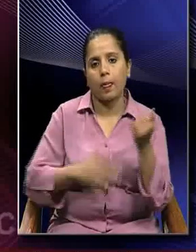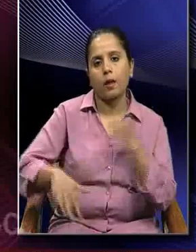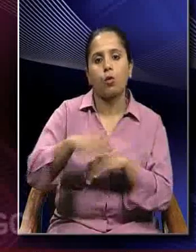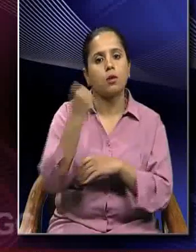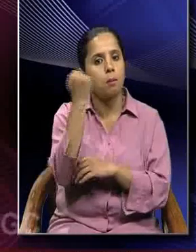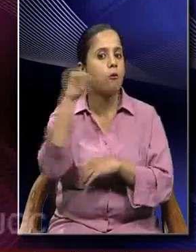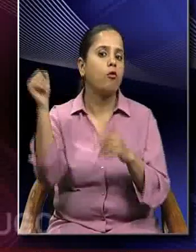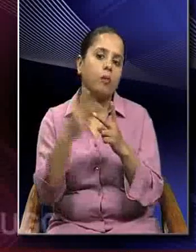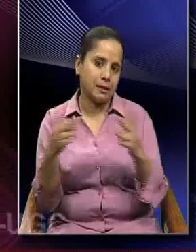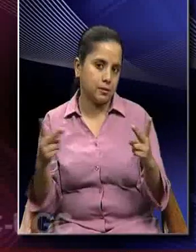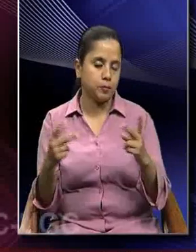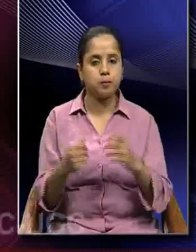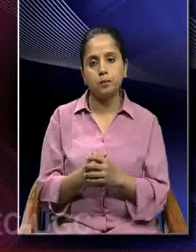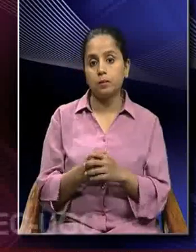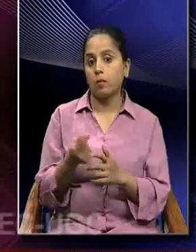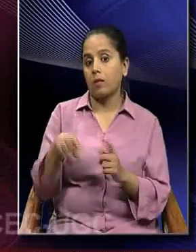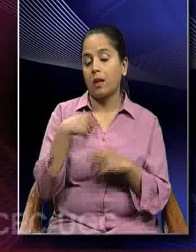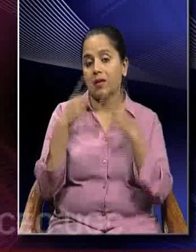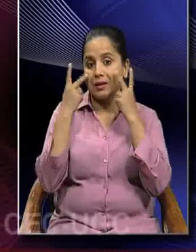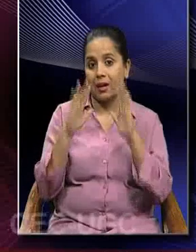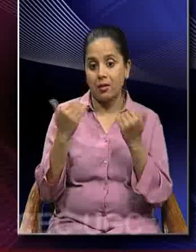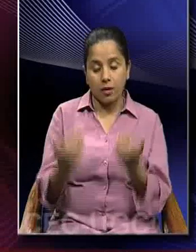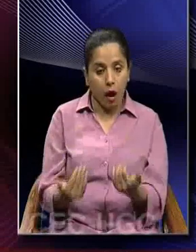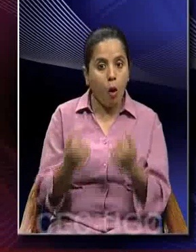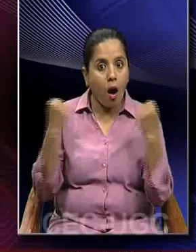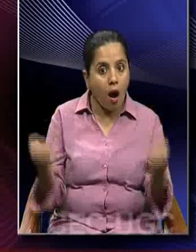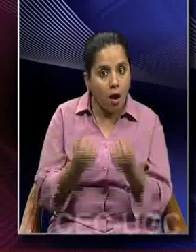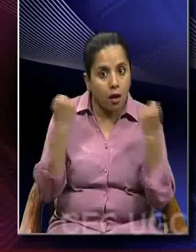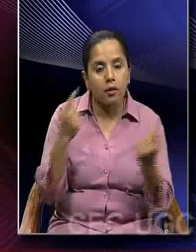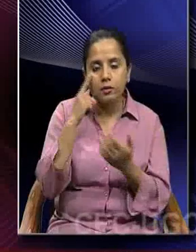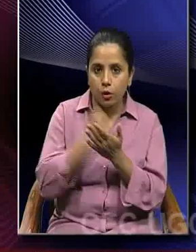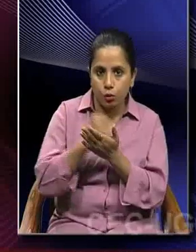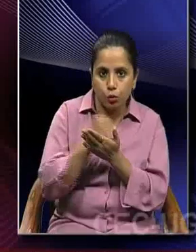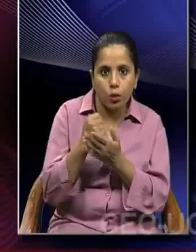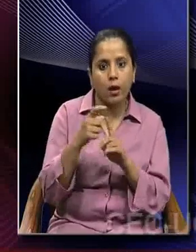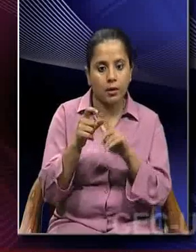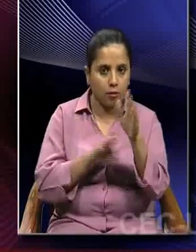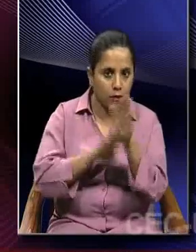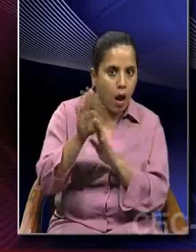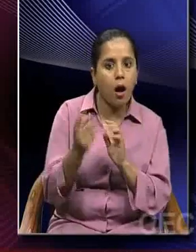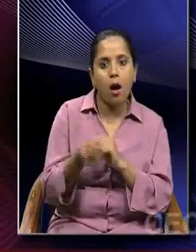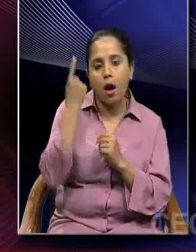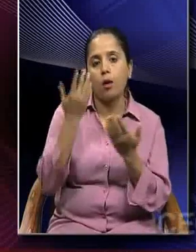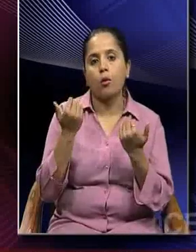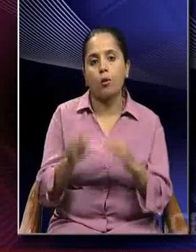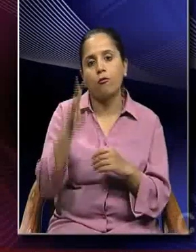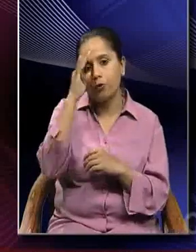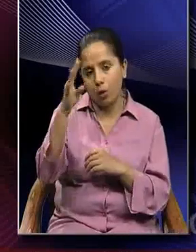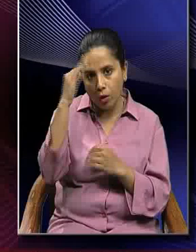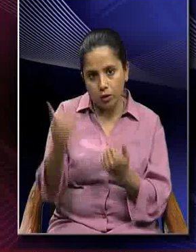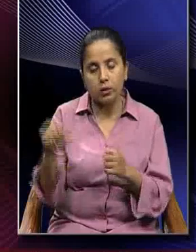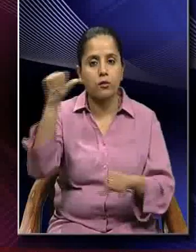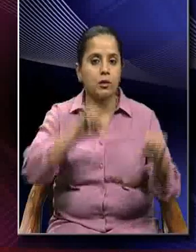movements. So we have seen that the present section was an attempt to develop an understanding about the philosophy of